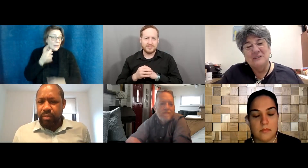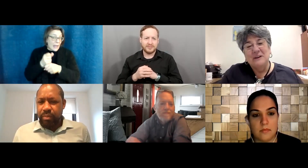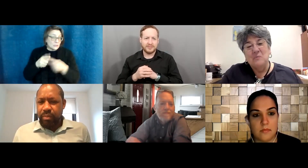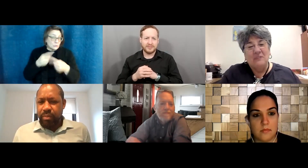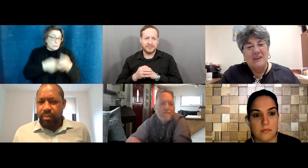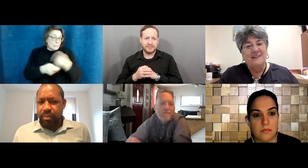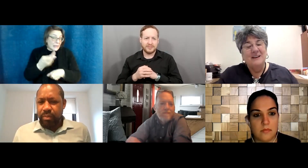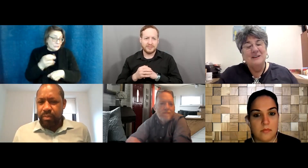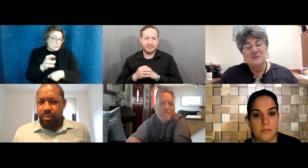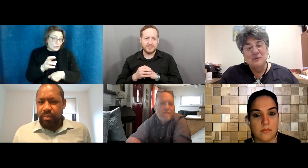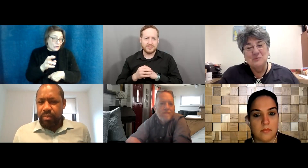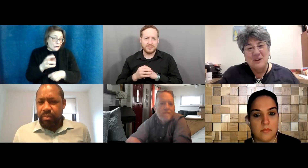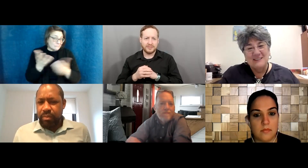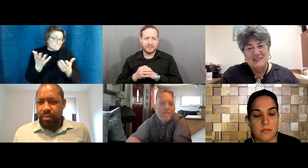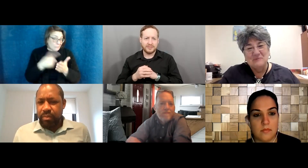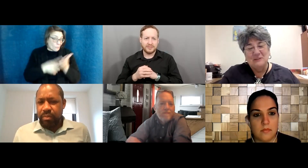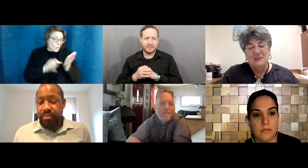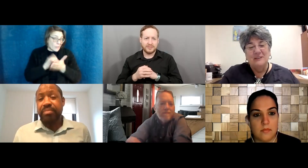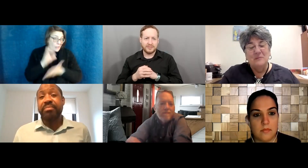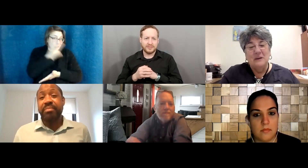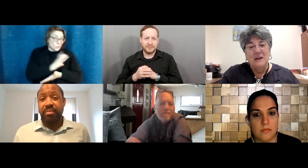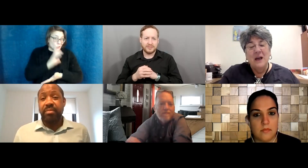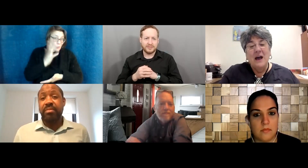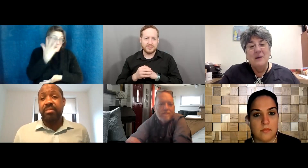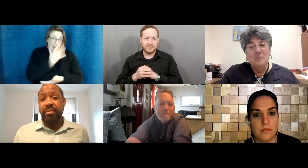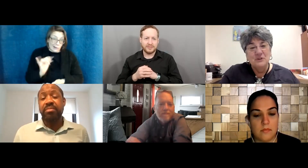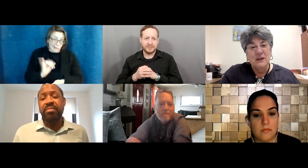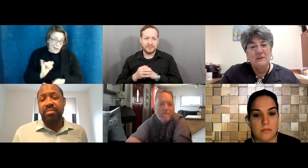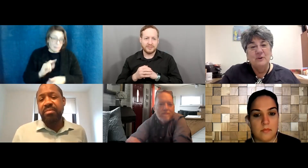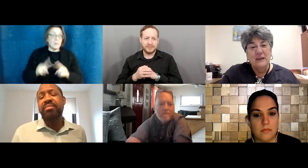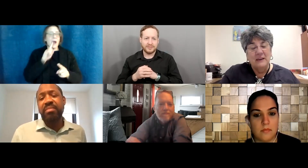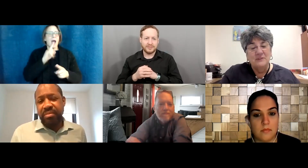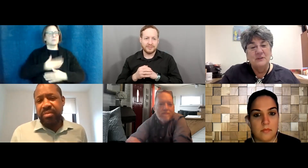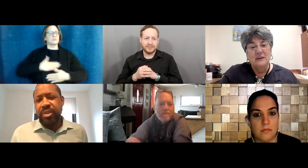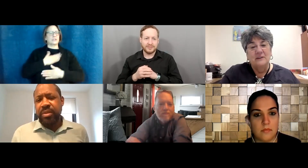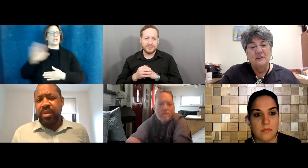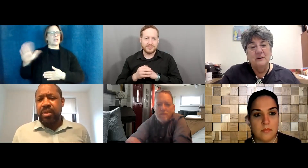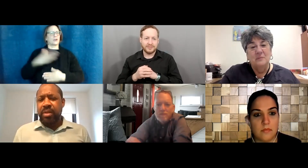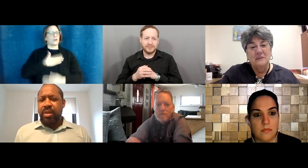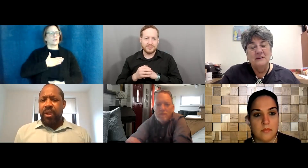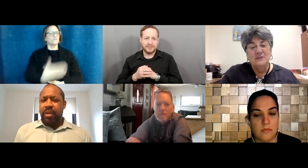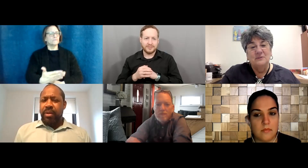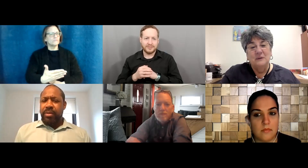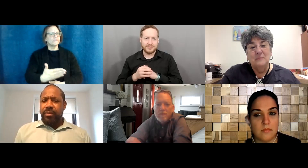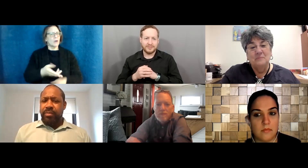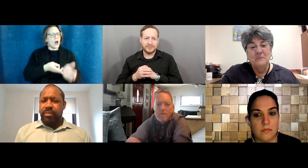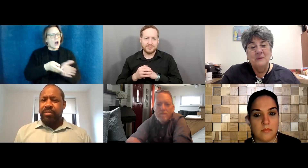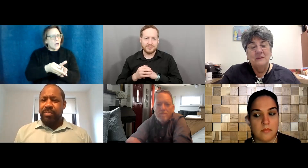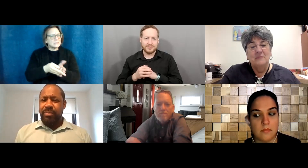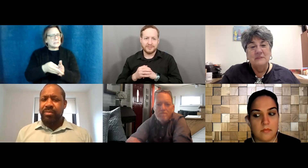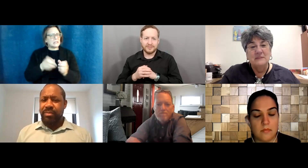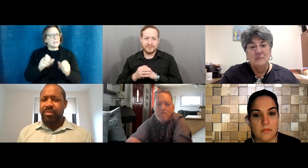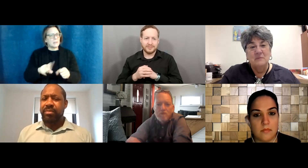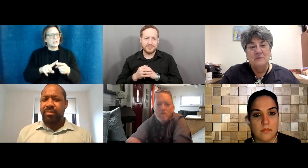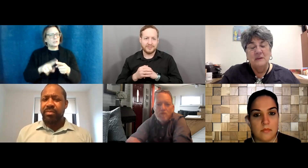replace her and what that search process will look like. But I appreciated her candor and her ability to